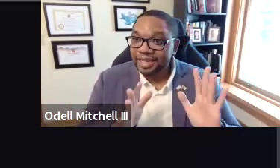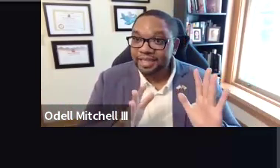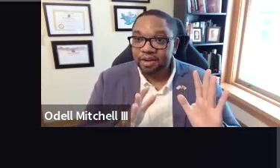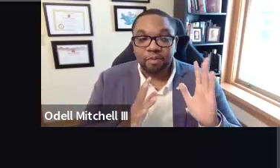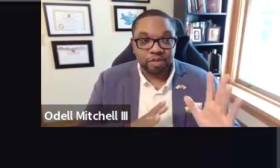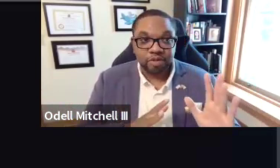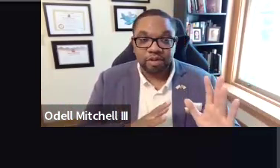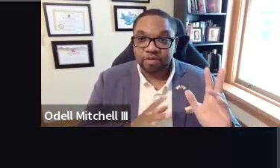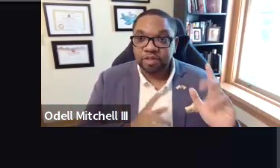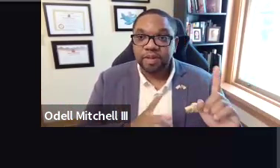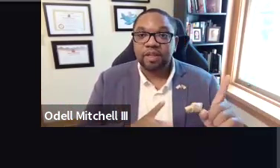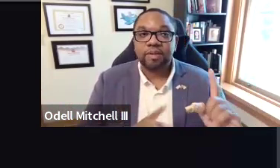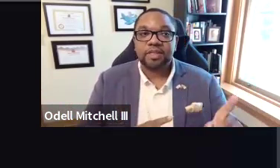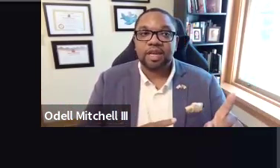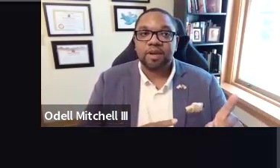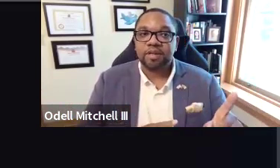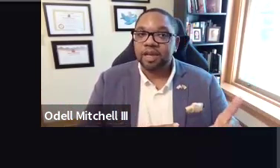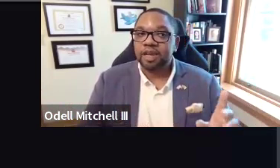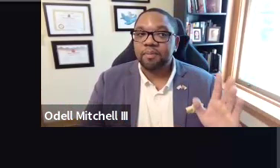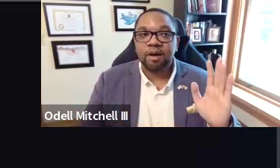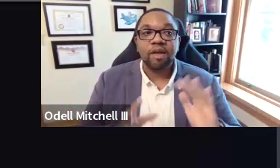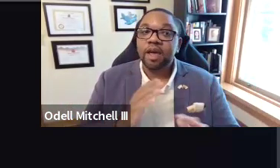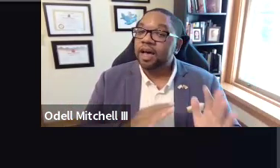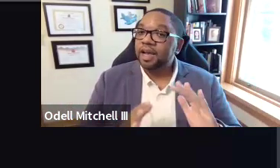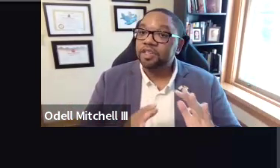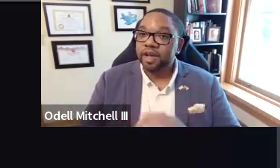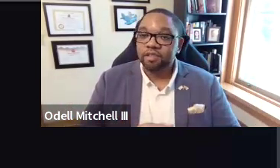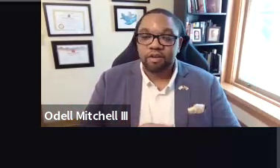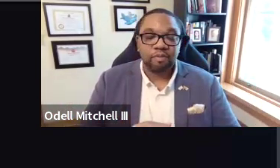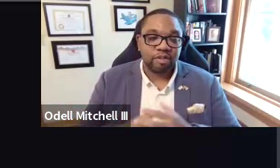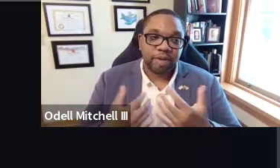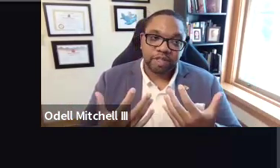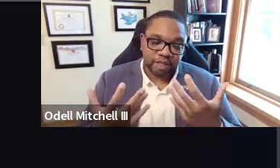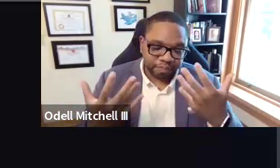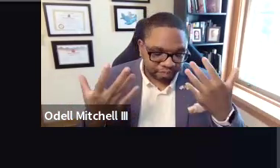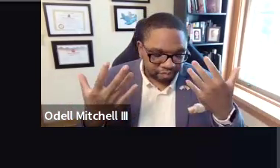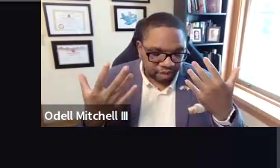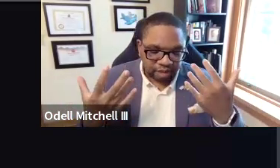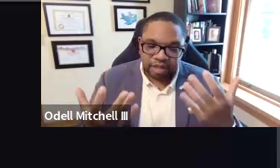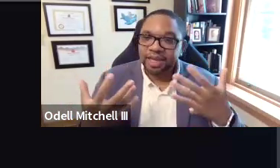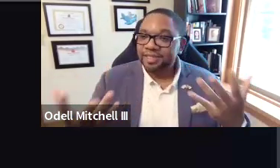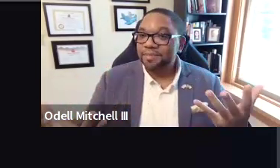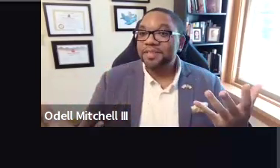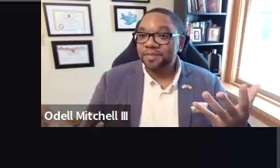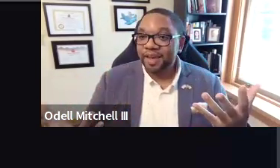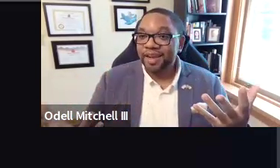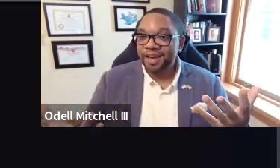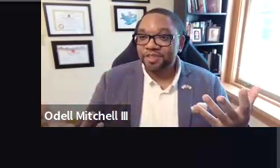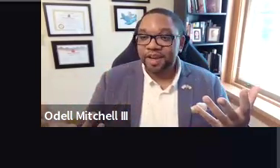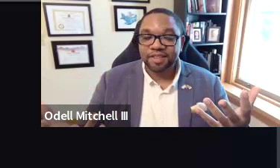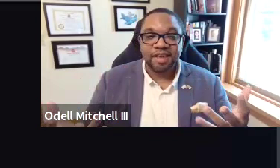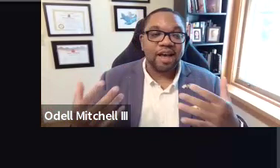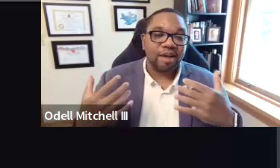So like I said, what we'll do is we'll spend a little bit of time here talking about contracts. So especially looking at